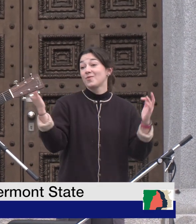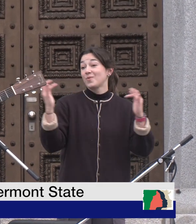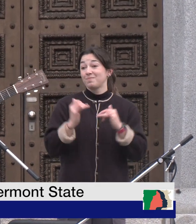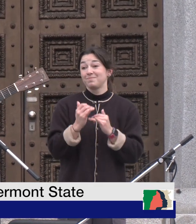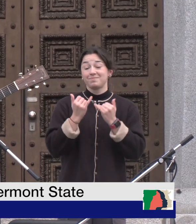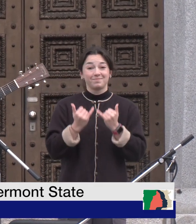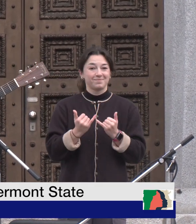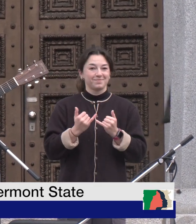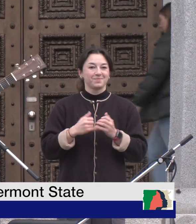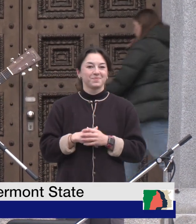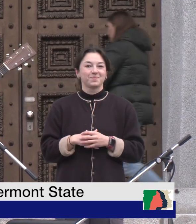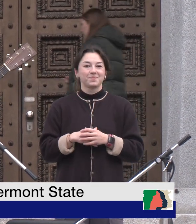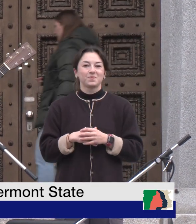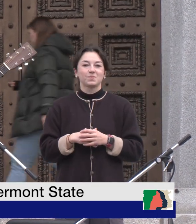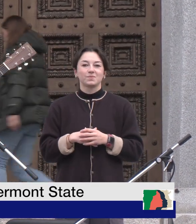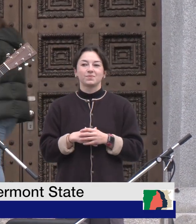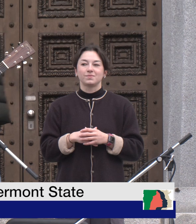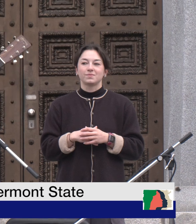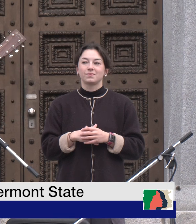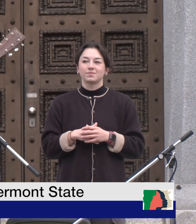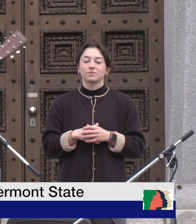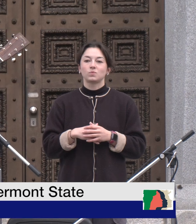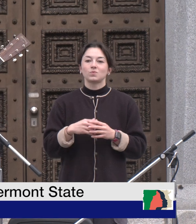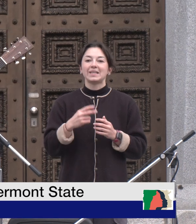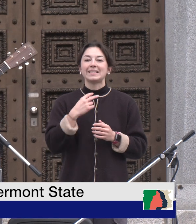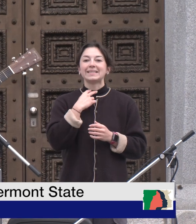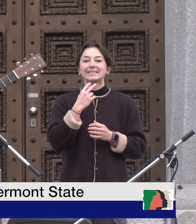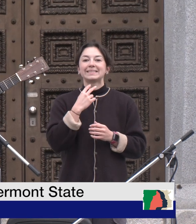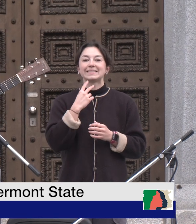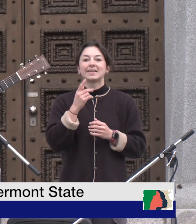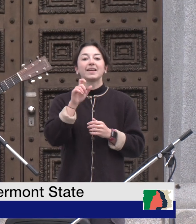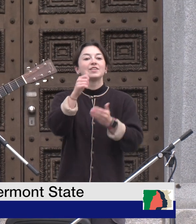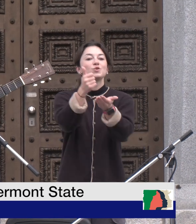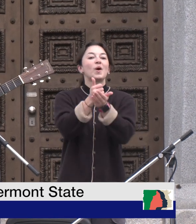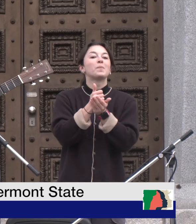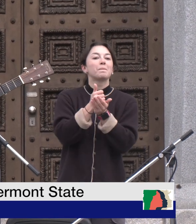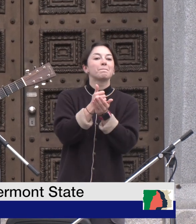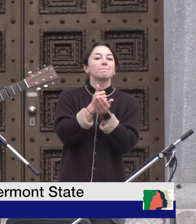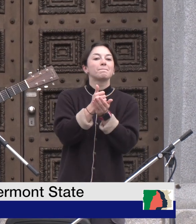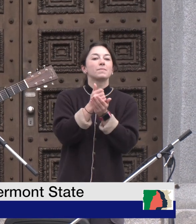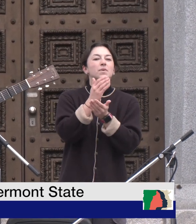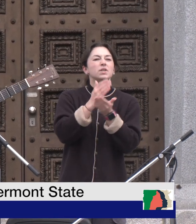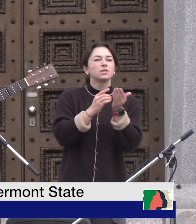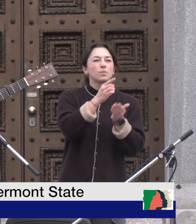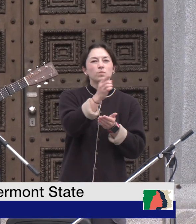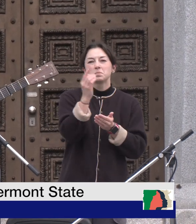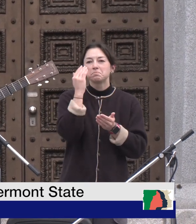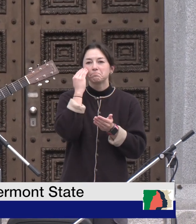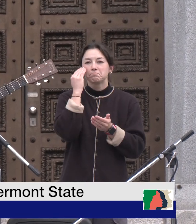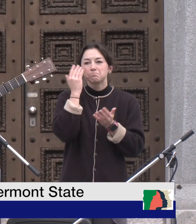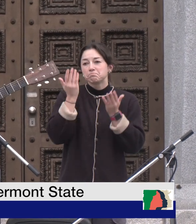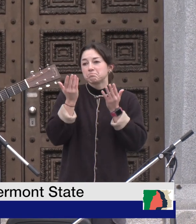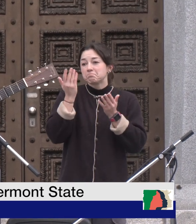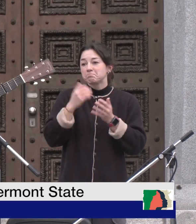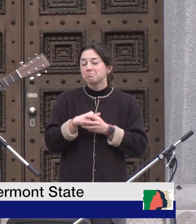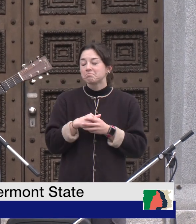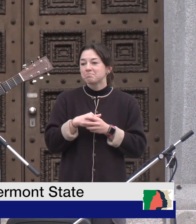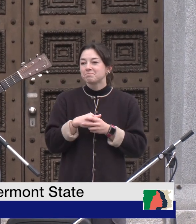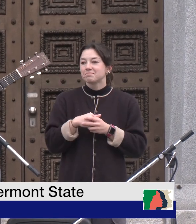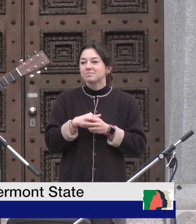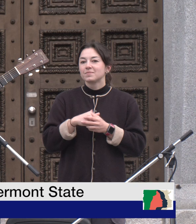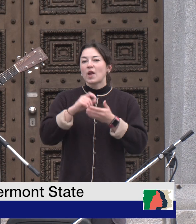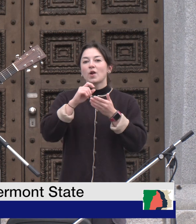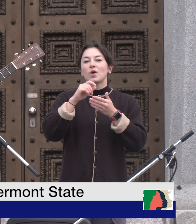Being here. We're going to sing a song. I need your help with this. Some of you may know this. It's a song that I